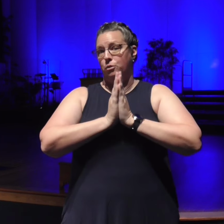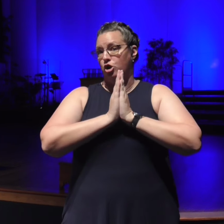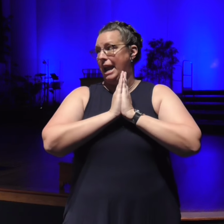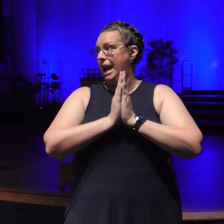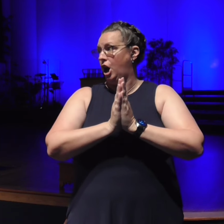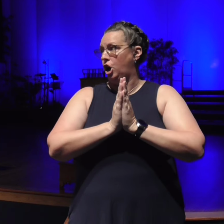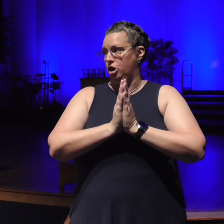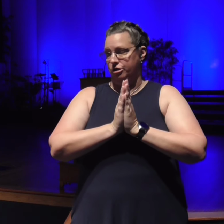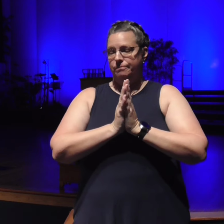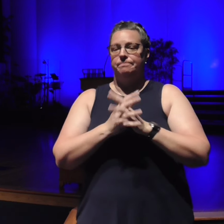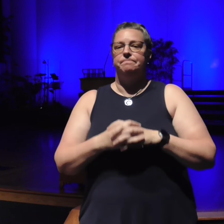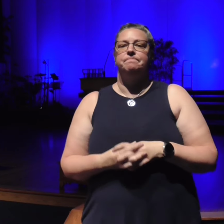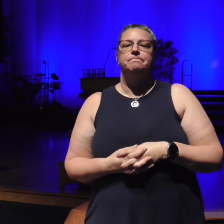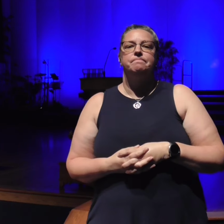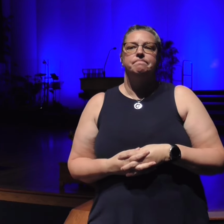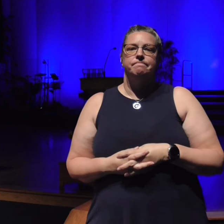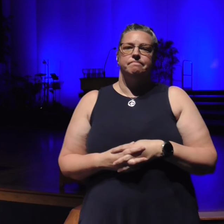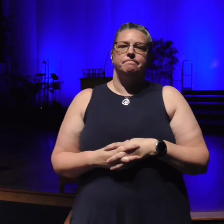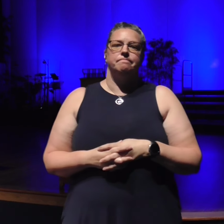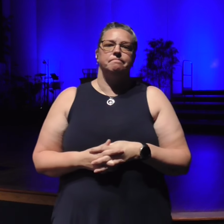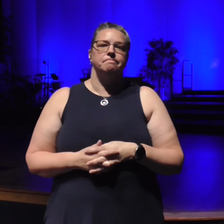with our practitioners.